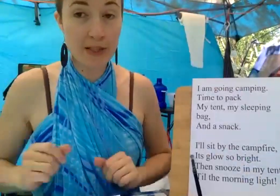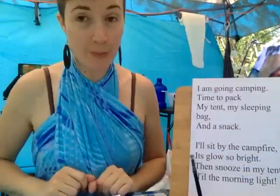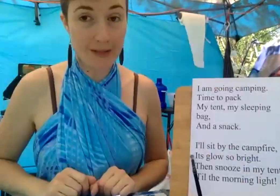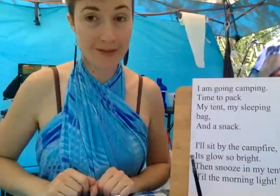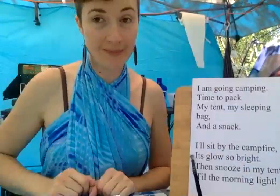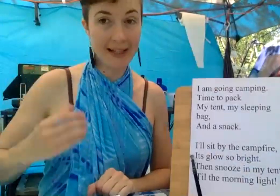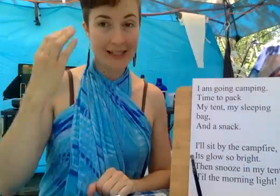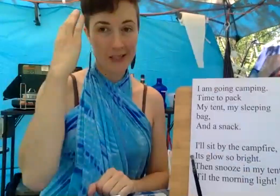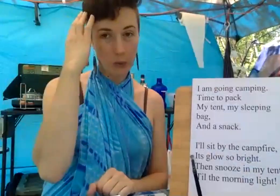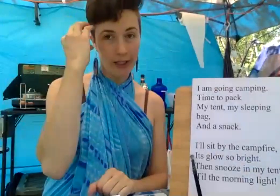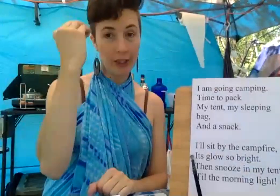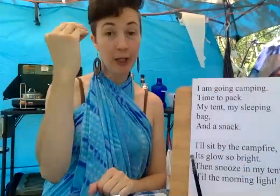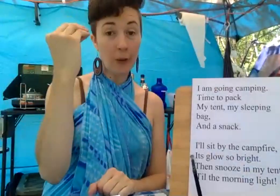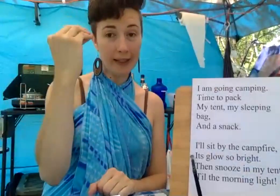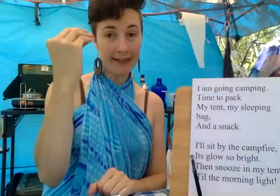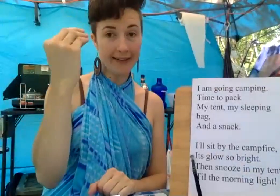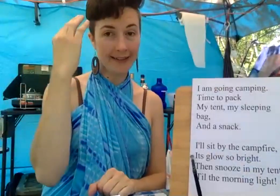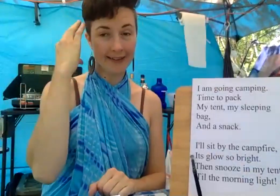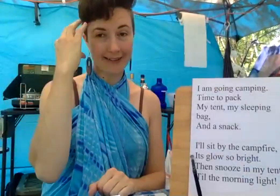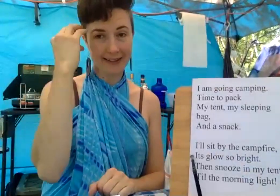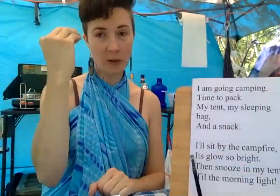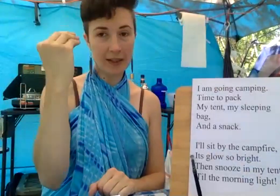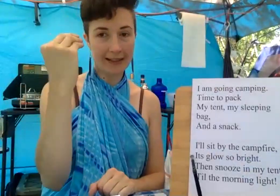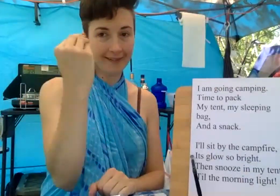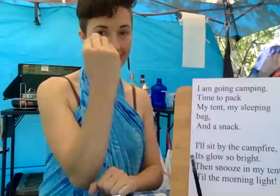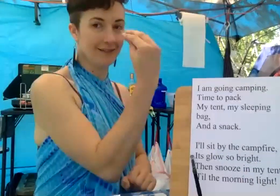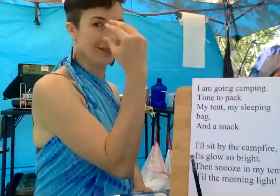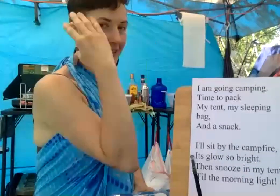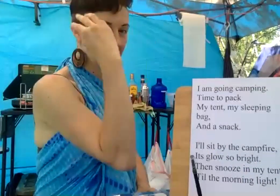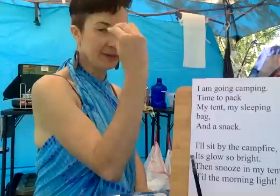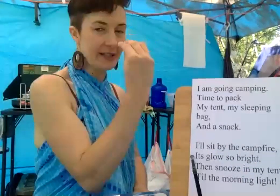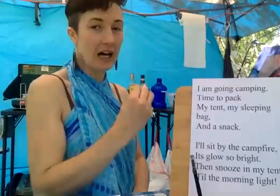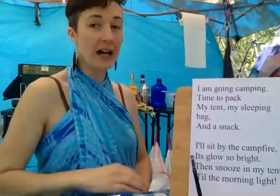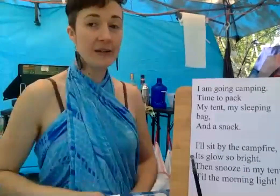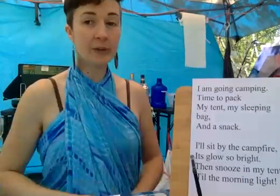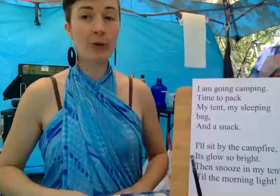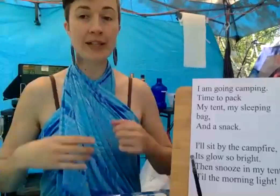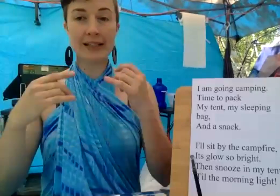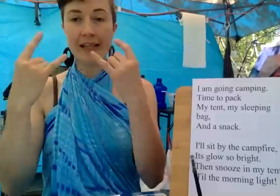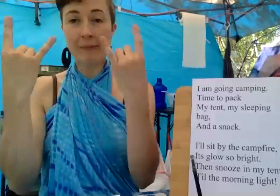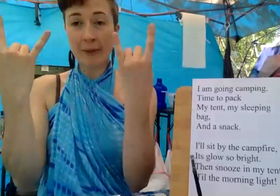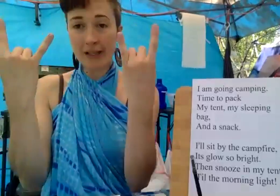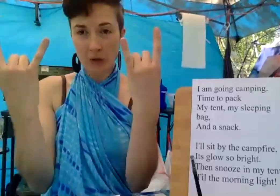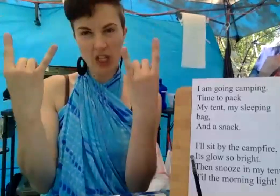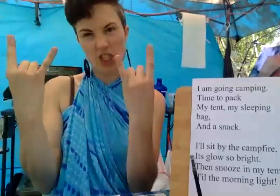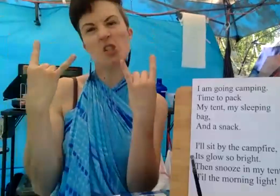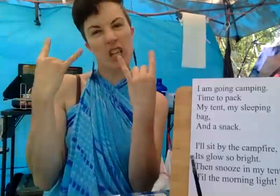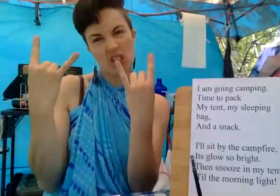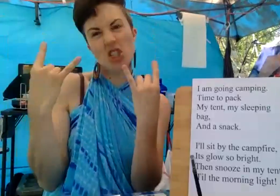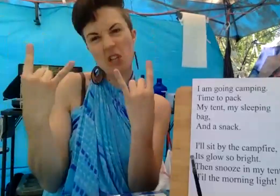Teapot. So going, going, going. I am going camping. You take your like death